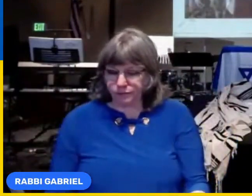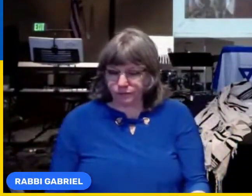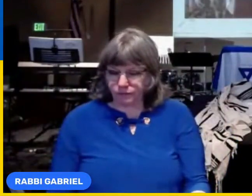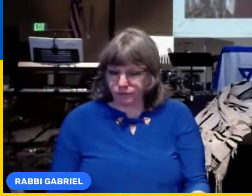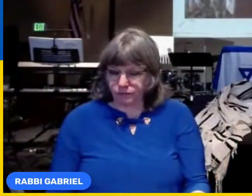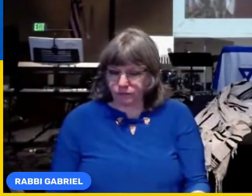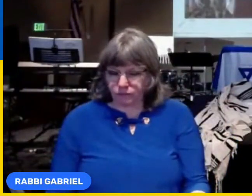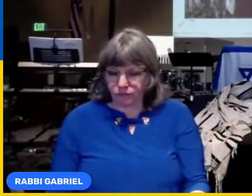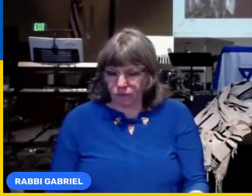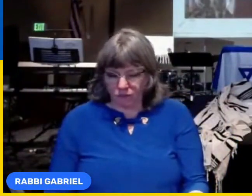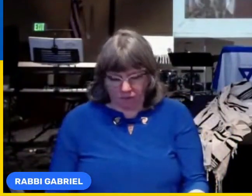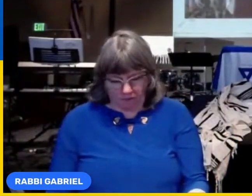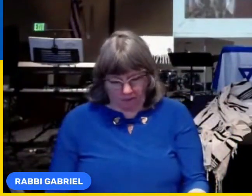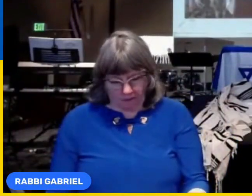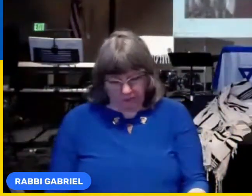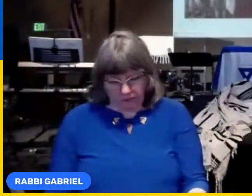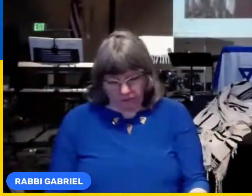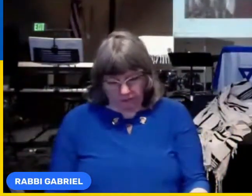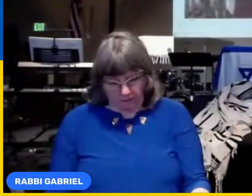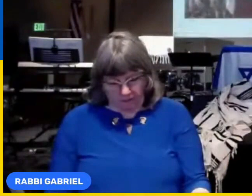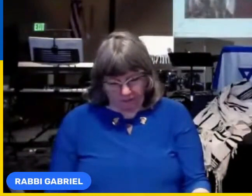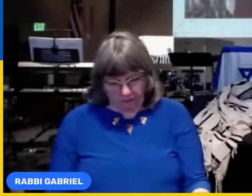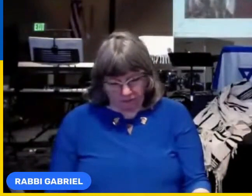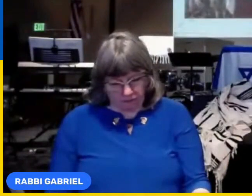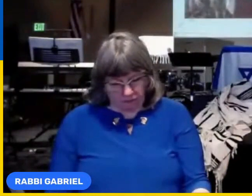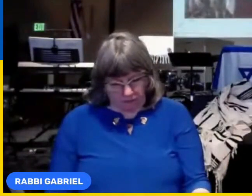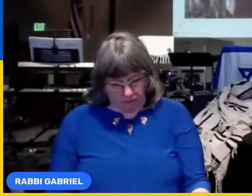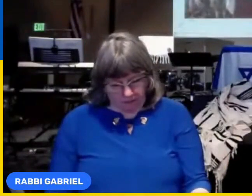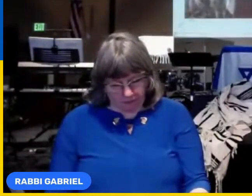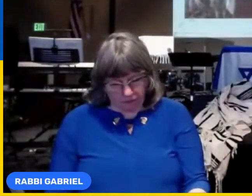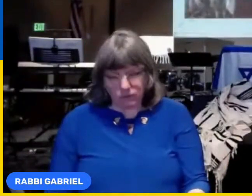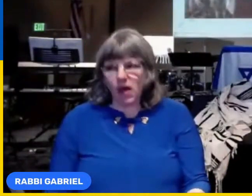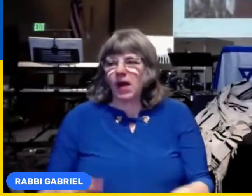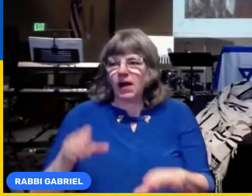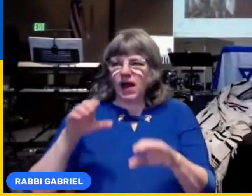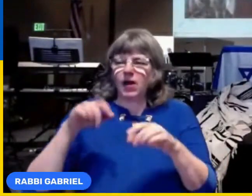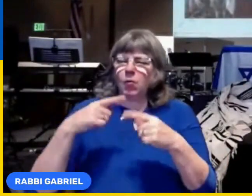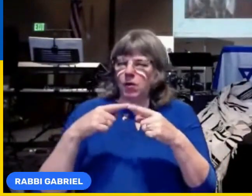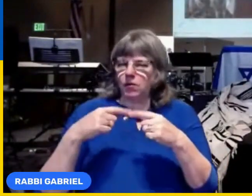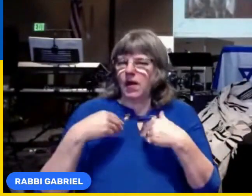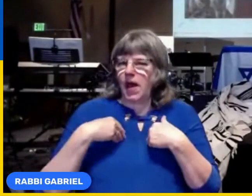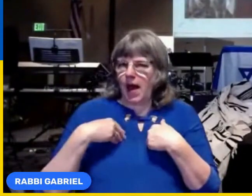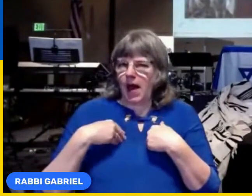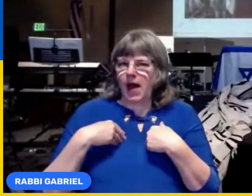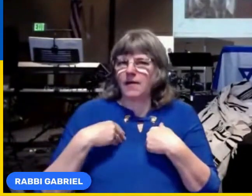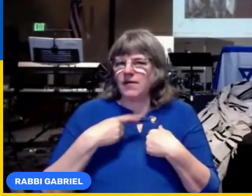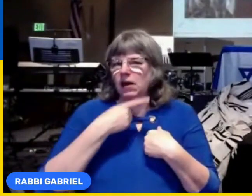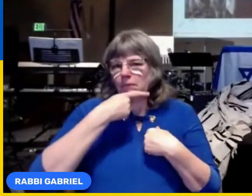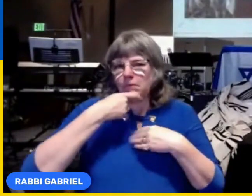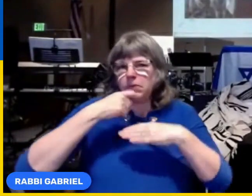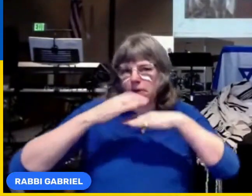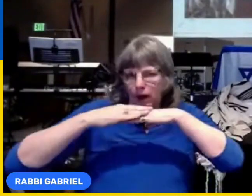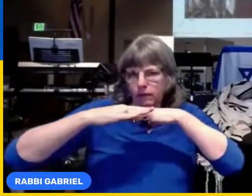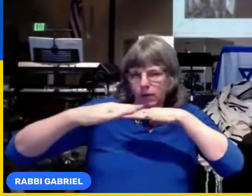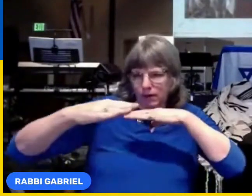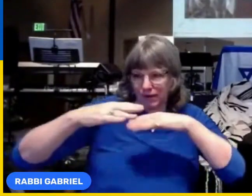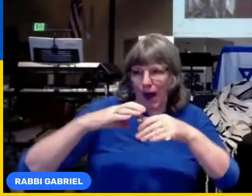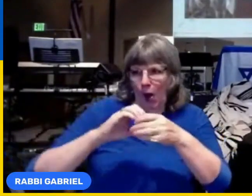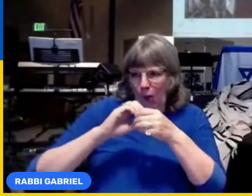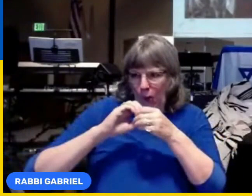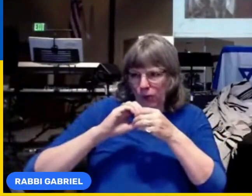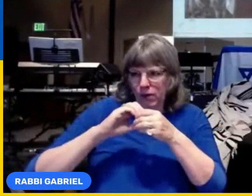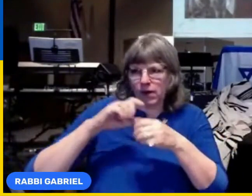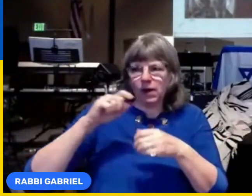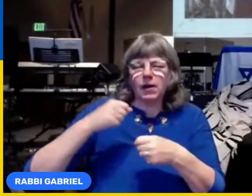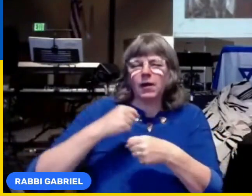lives should also make us sensitive to the voice that speaks in